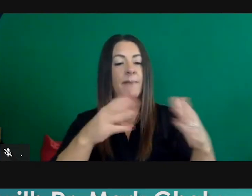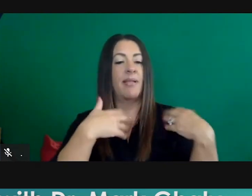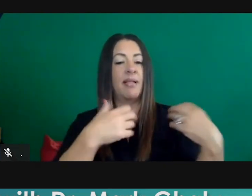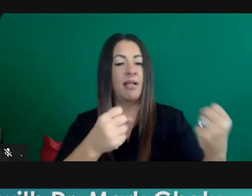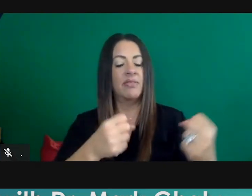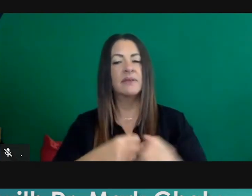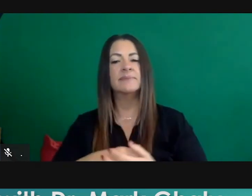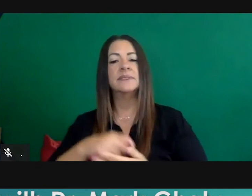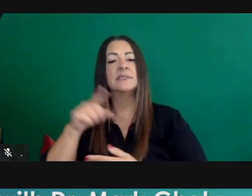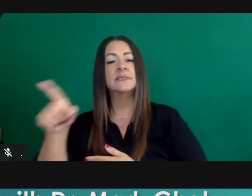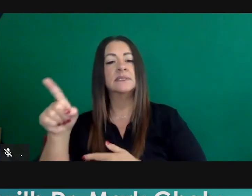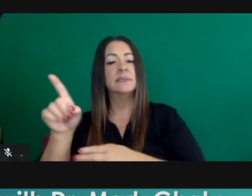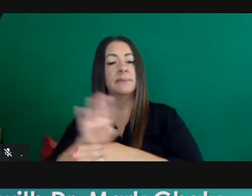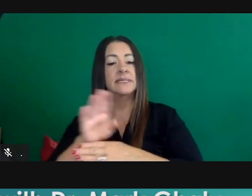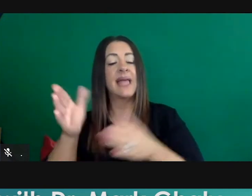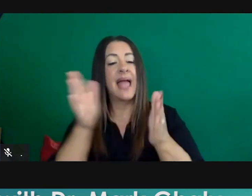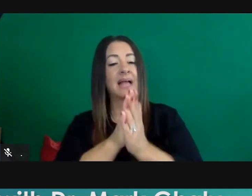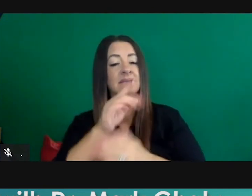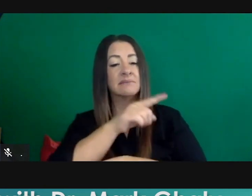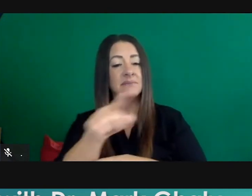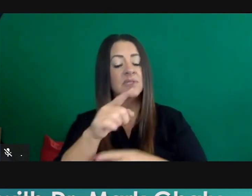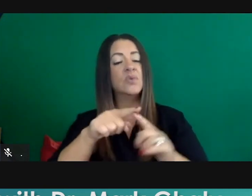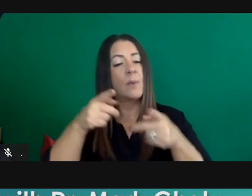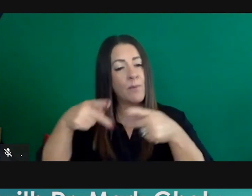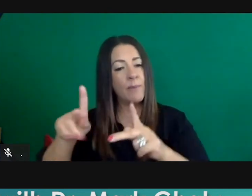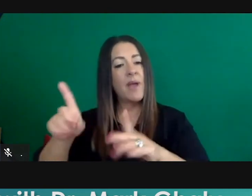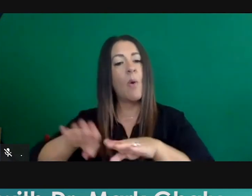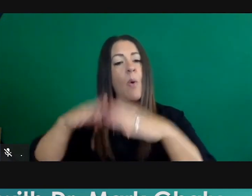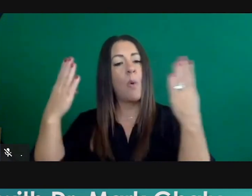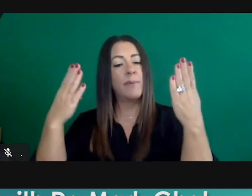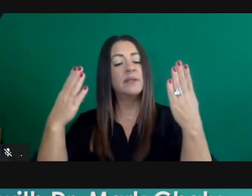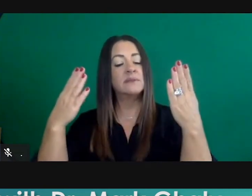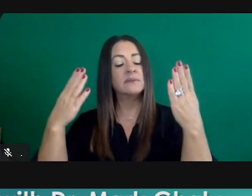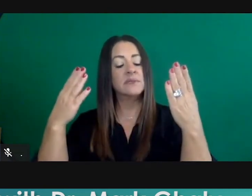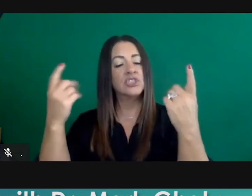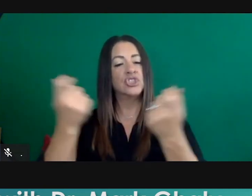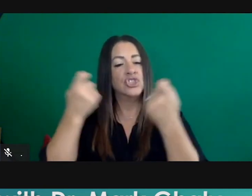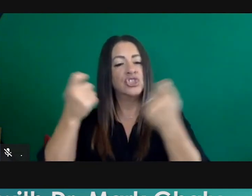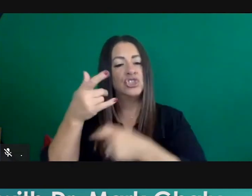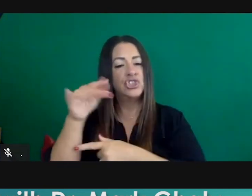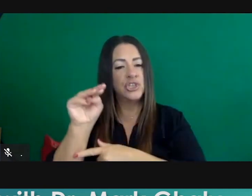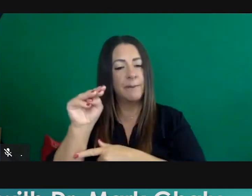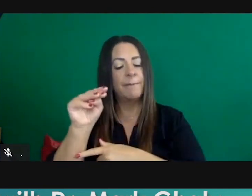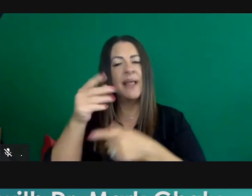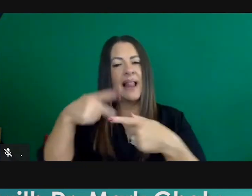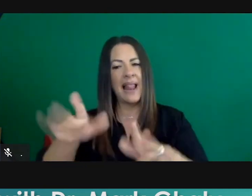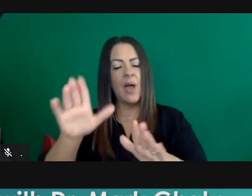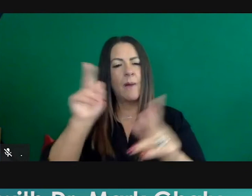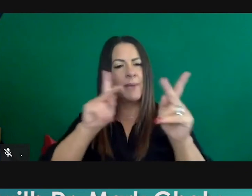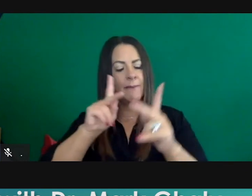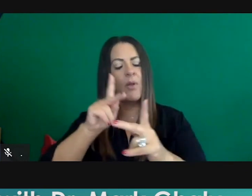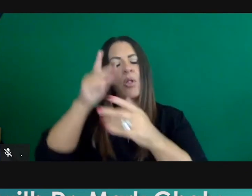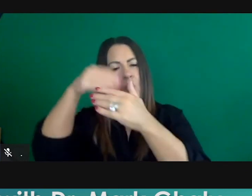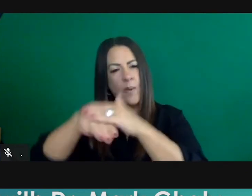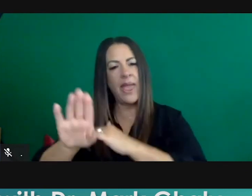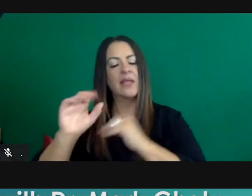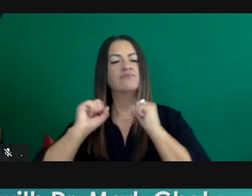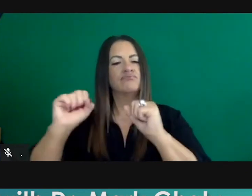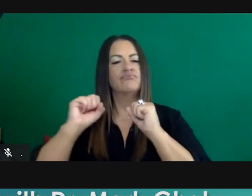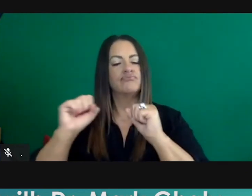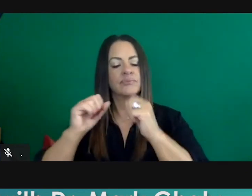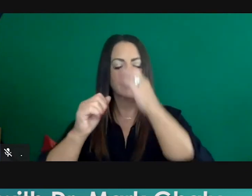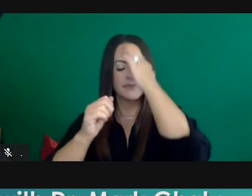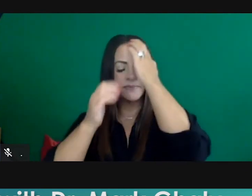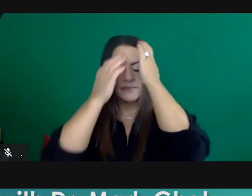state to open up more gyms and allowing more people to work out. So my question to you, sir, is this. Now that the COVID rates